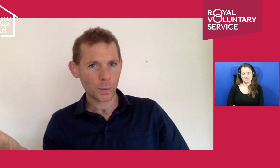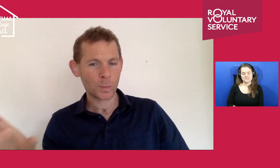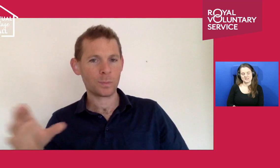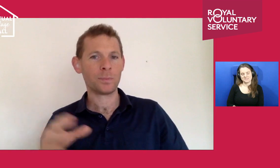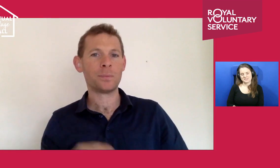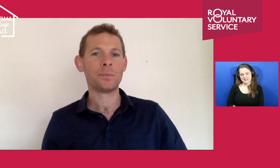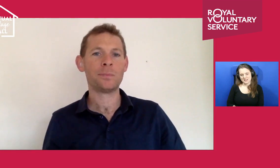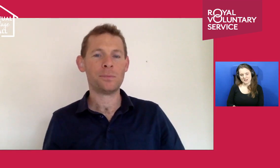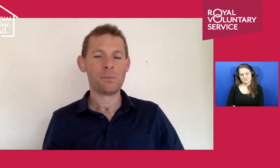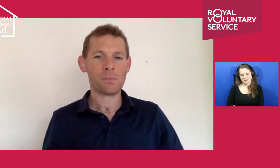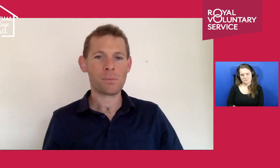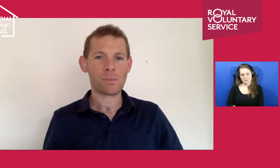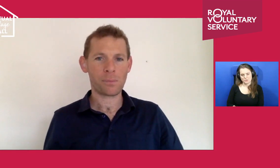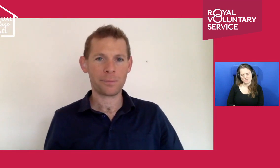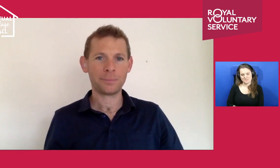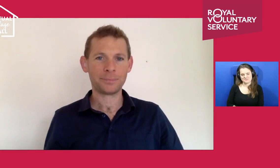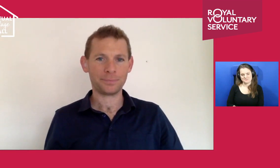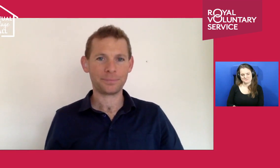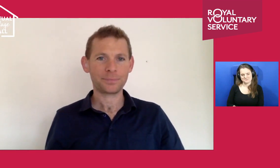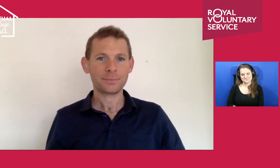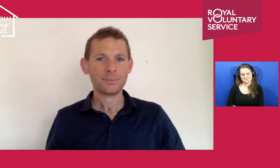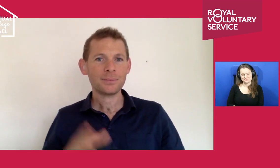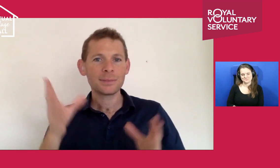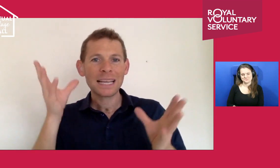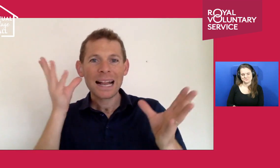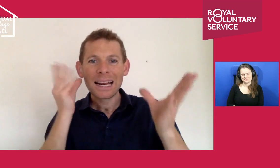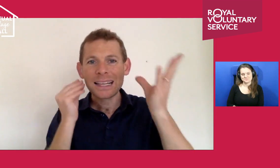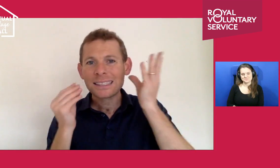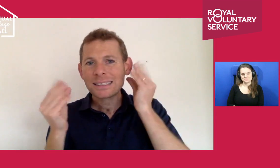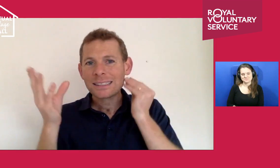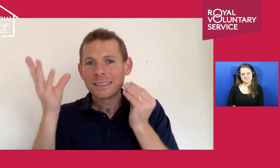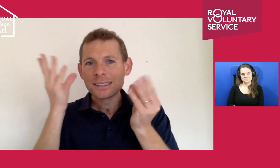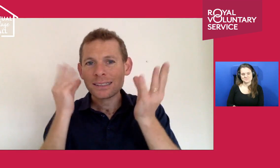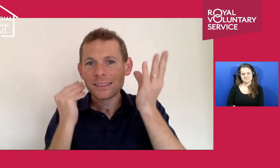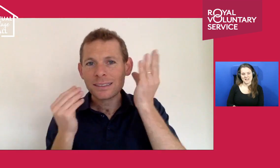So we can sign sing a rainbow.